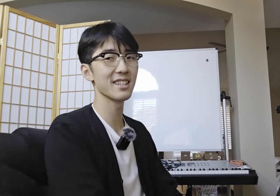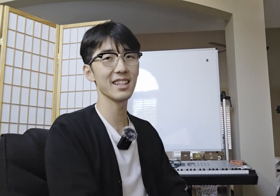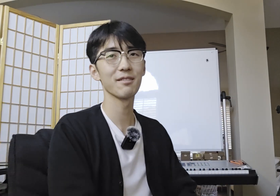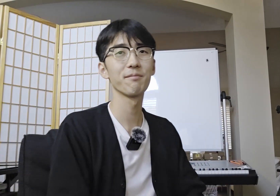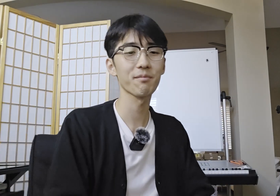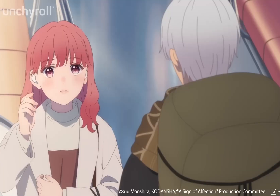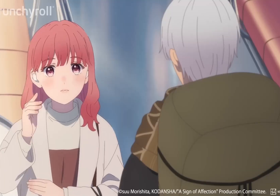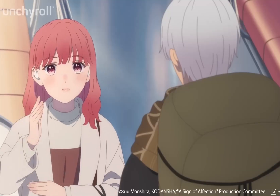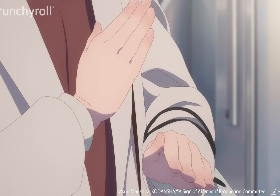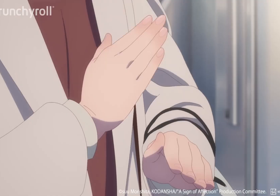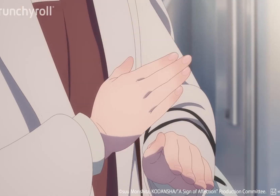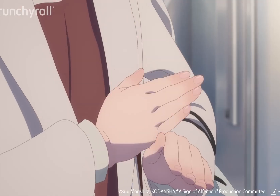Gomenasai.